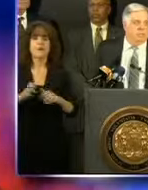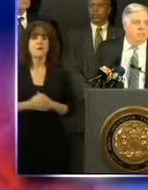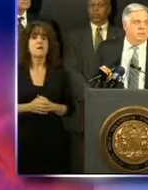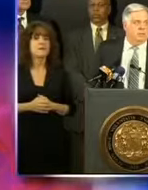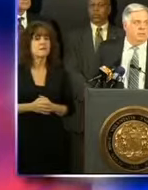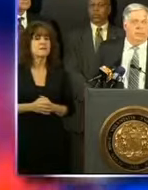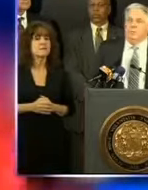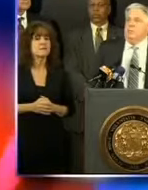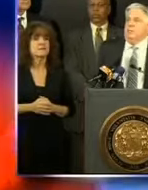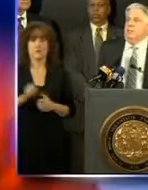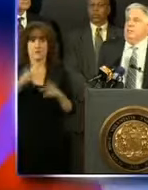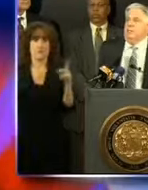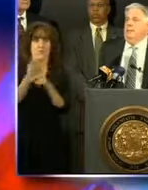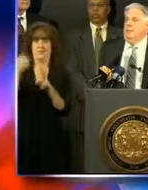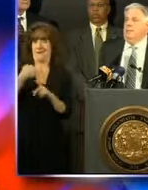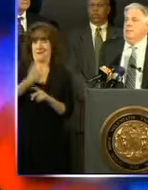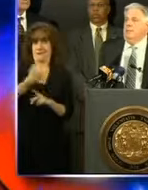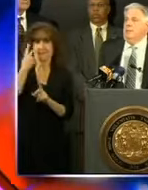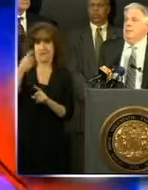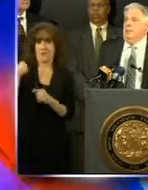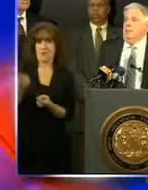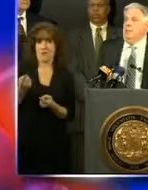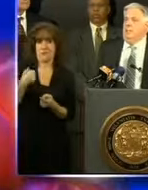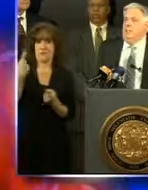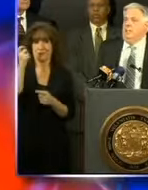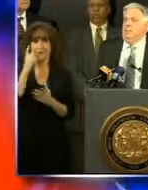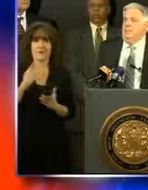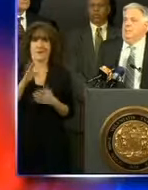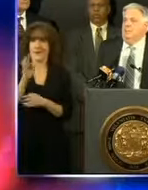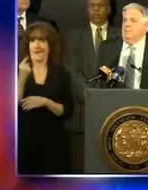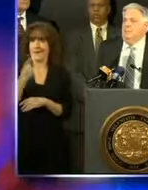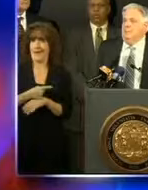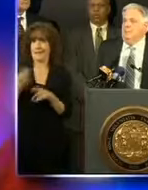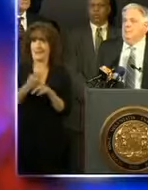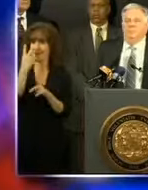You know, it's certainly the worst thing I've seen since I've been governor, which is only 90 days.